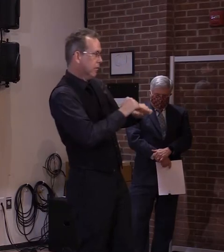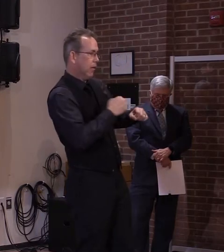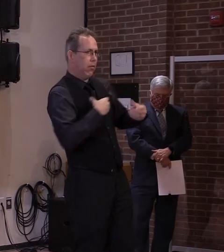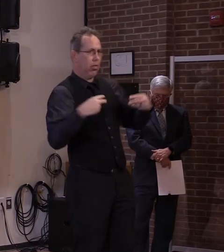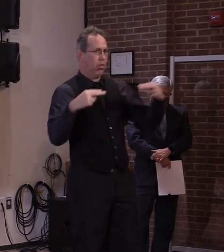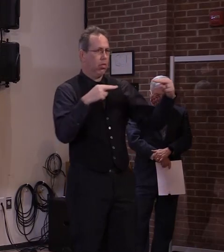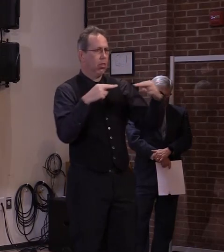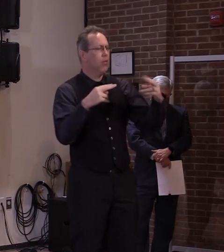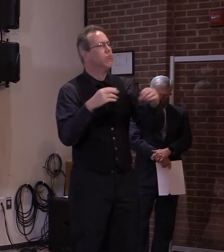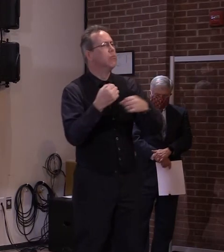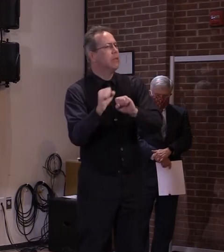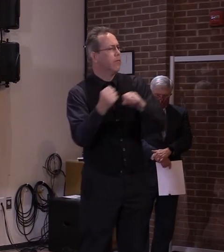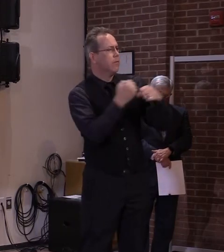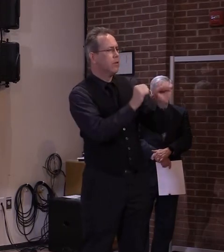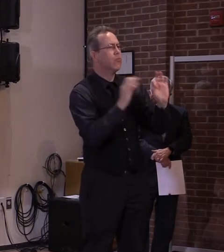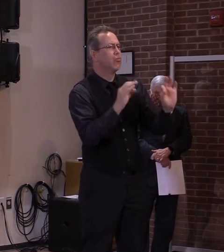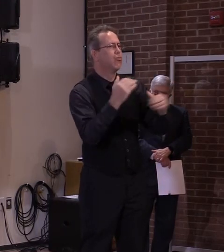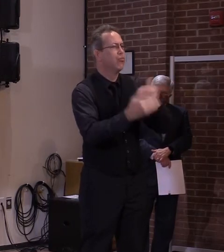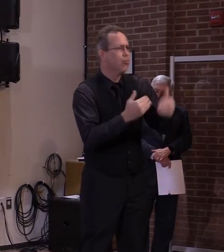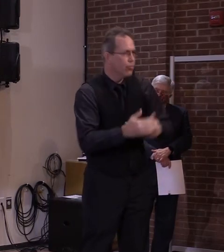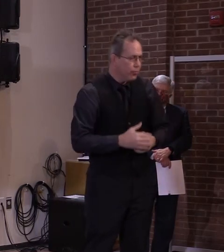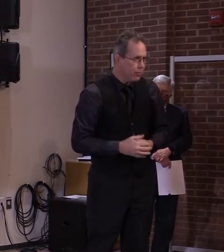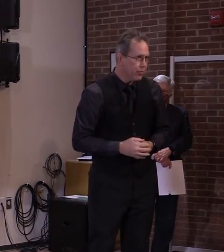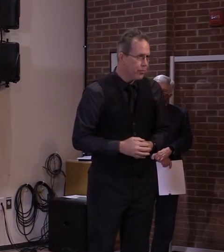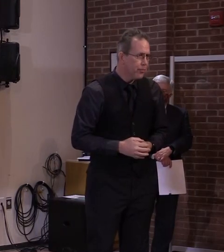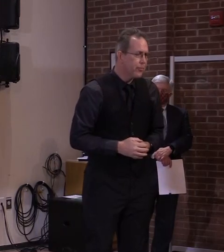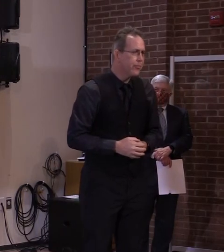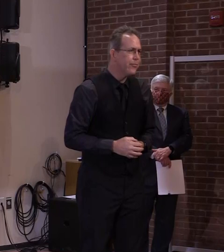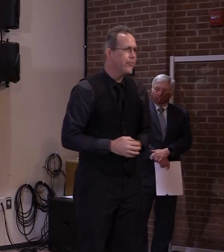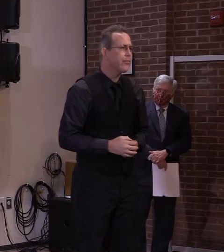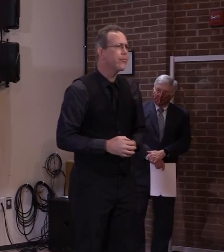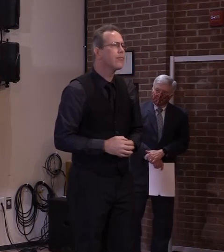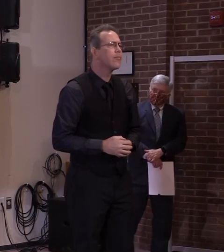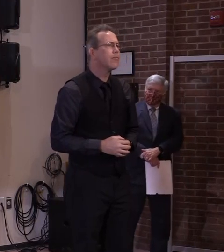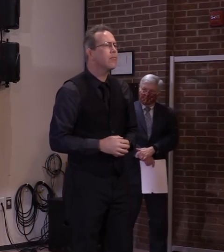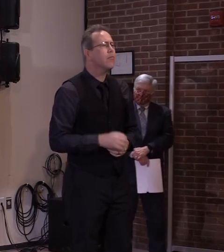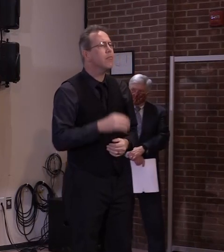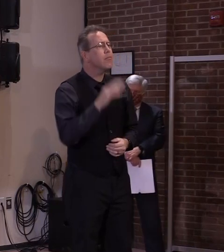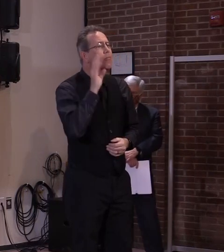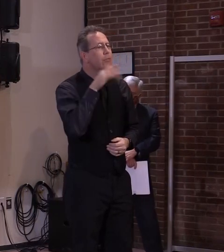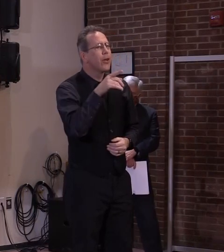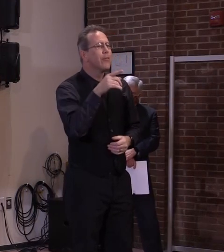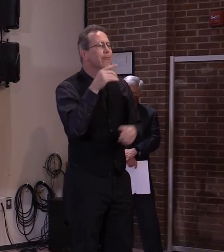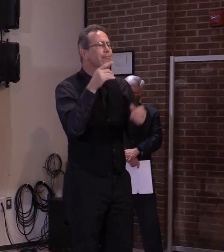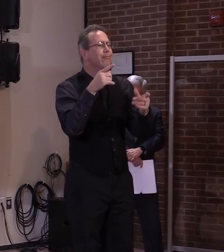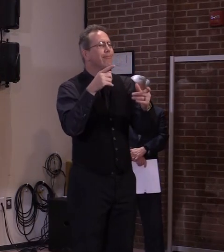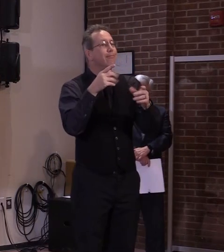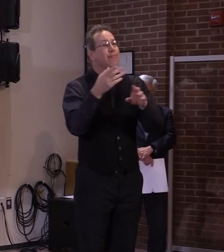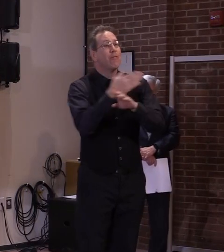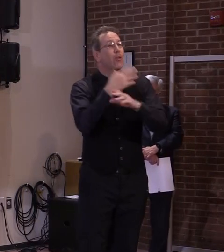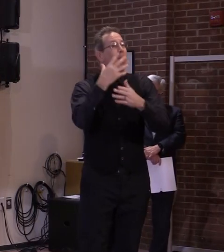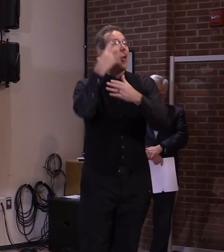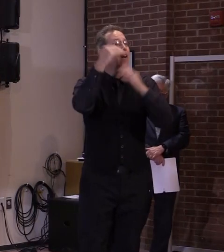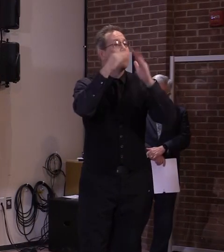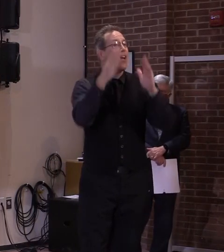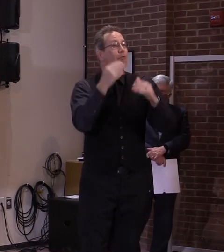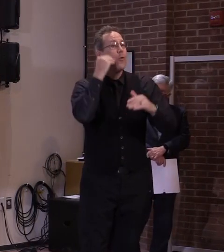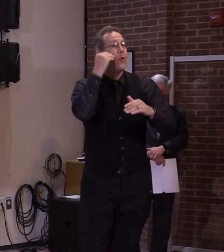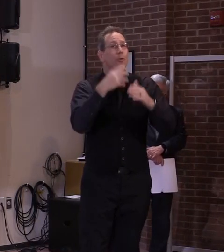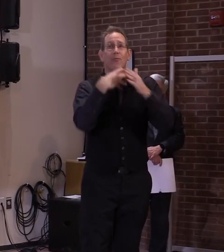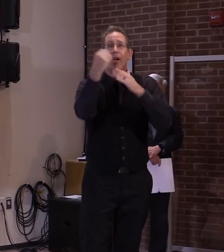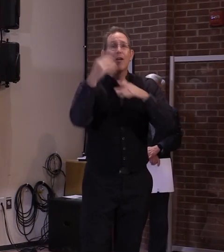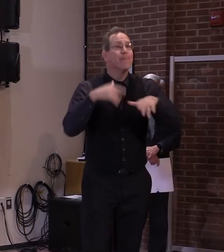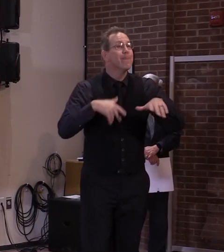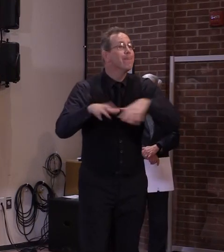to know before you go. Call ahead to learn the policy and carry your vaccination card with you. Please respect